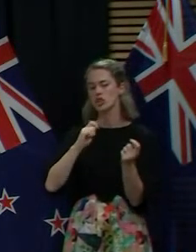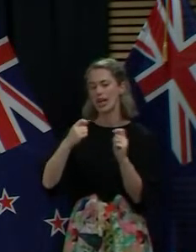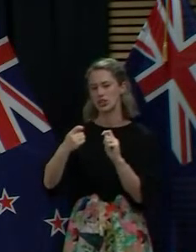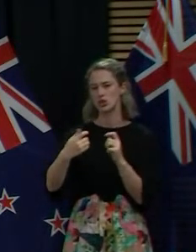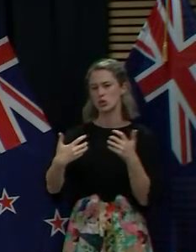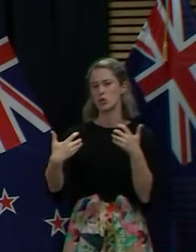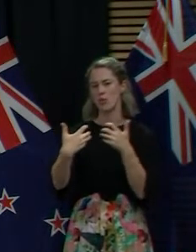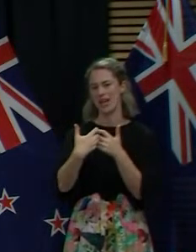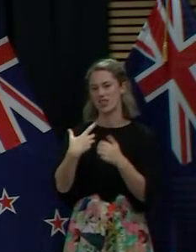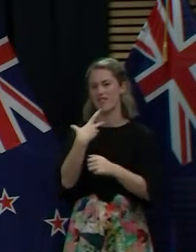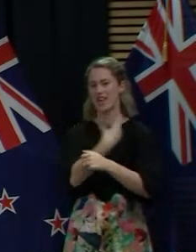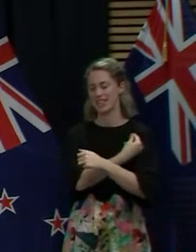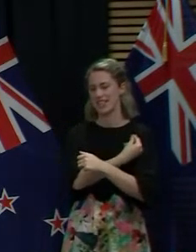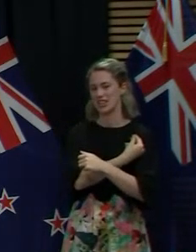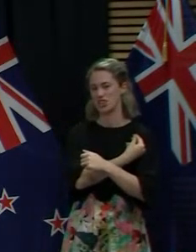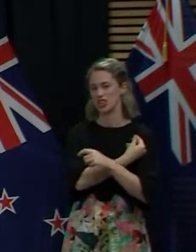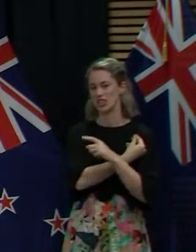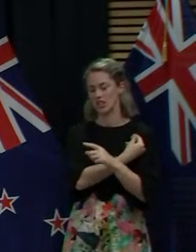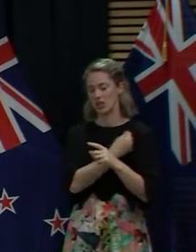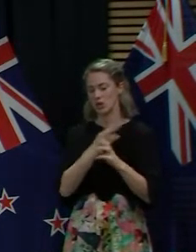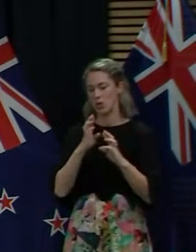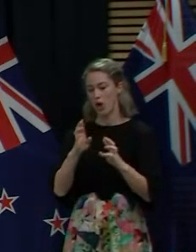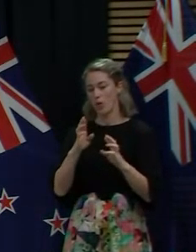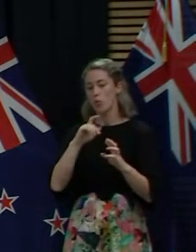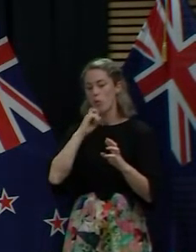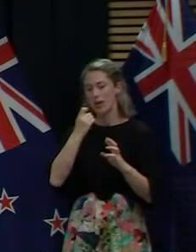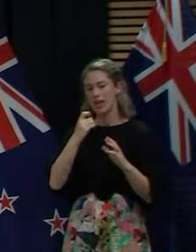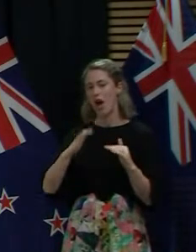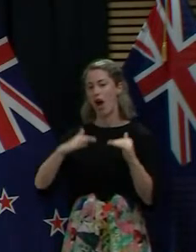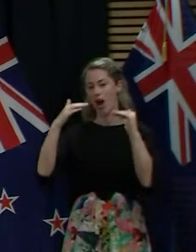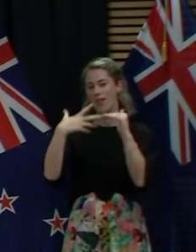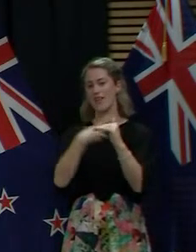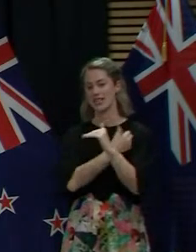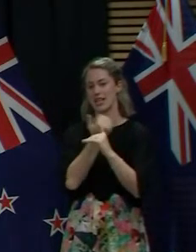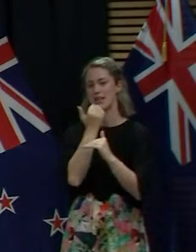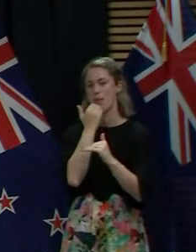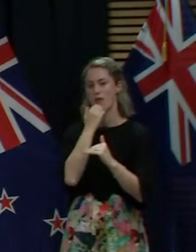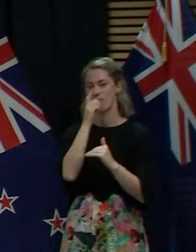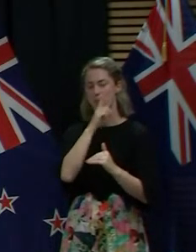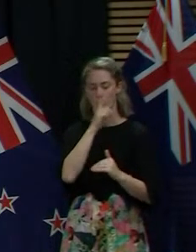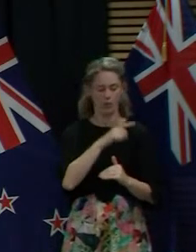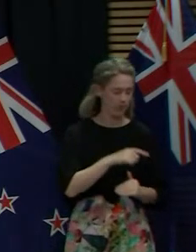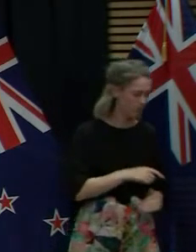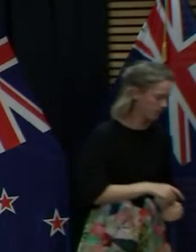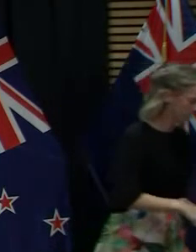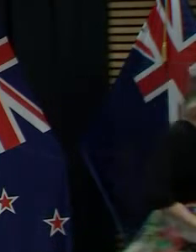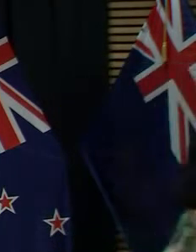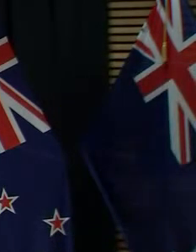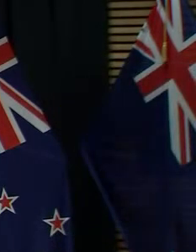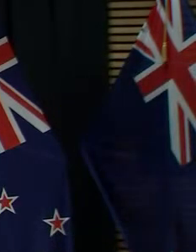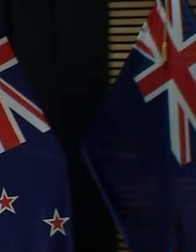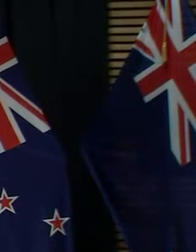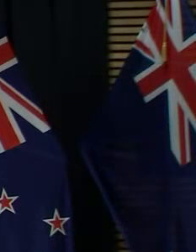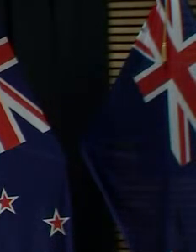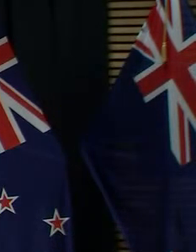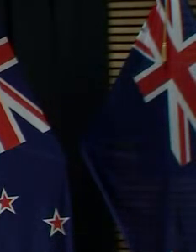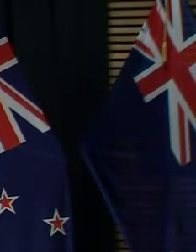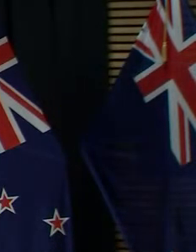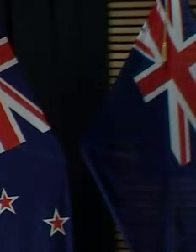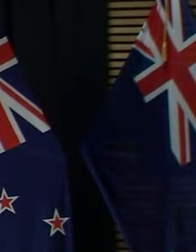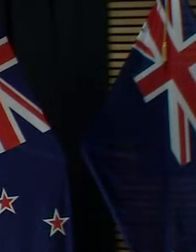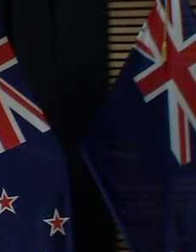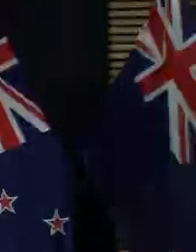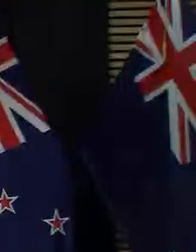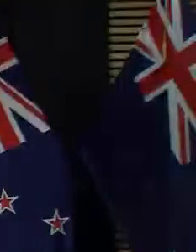of what we anticipate and hope will be a very highly vaccinated population. Because there's a big difference between the need to contact trace